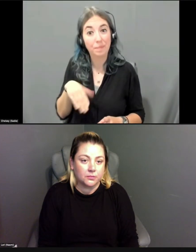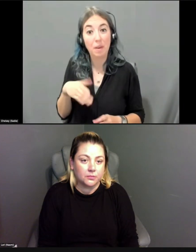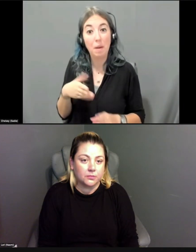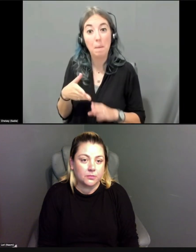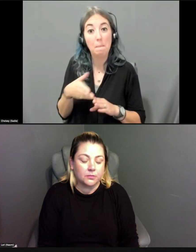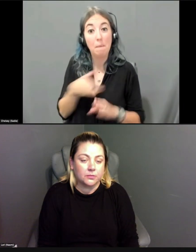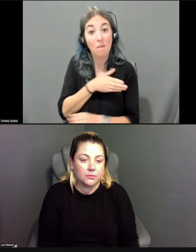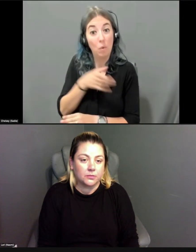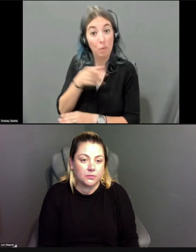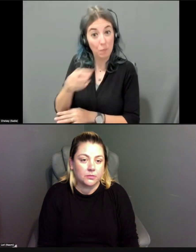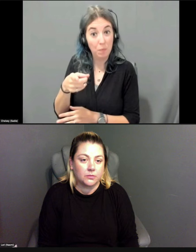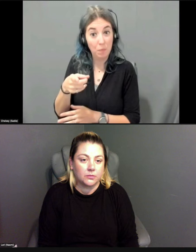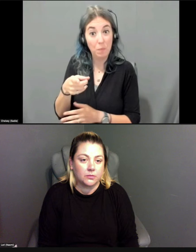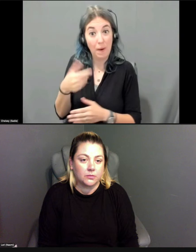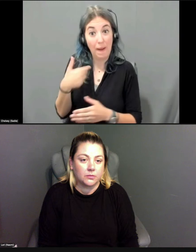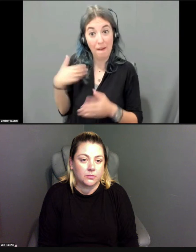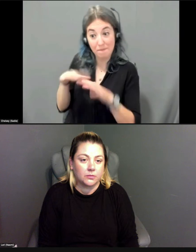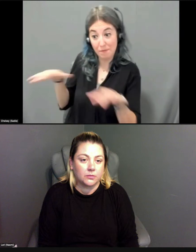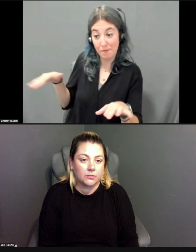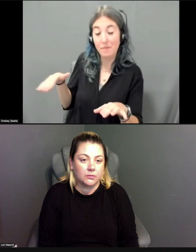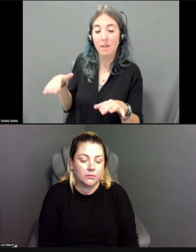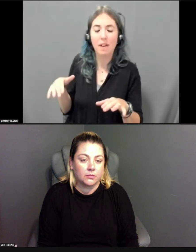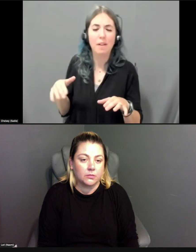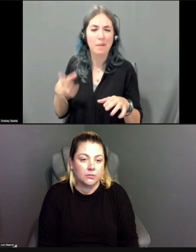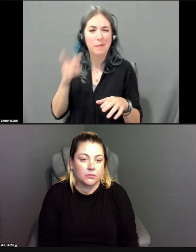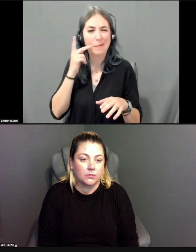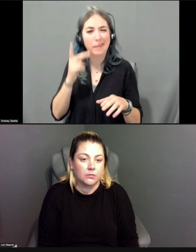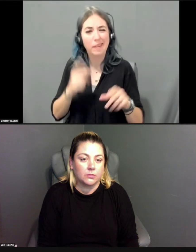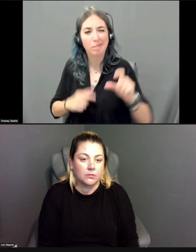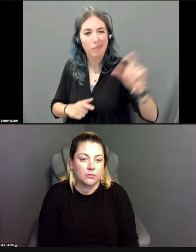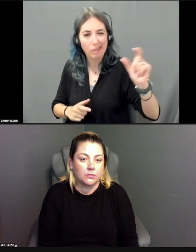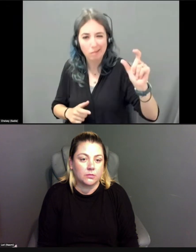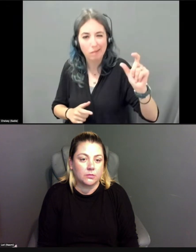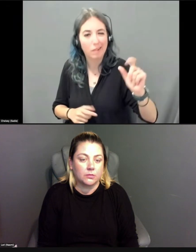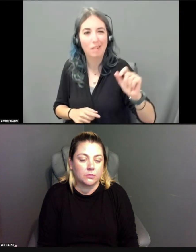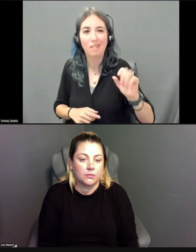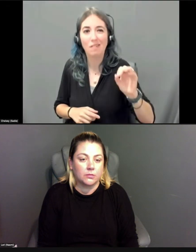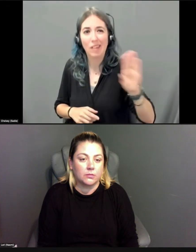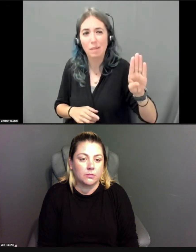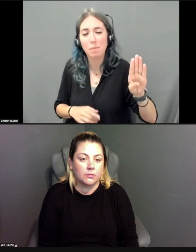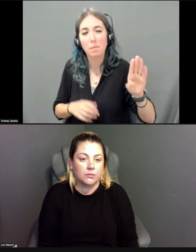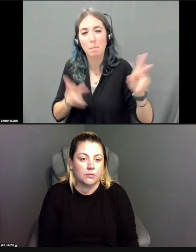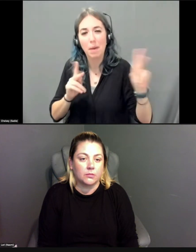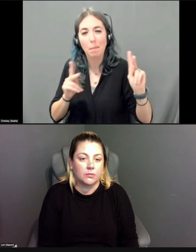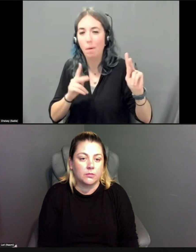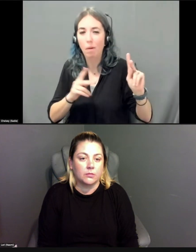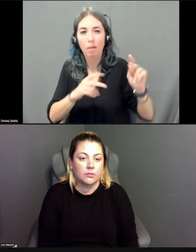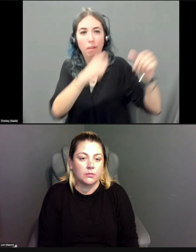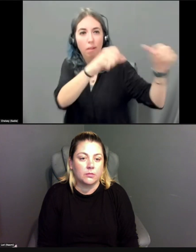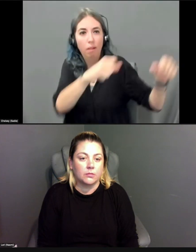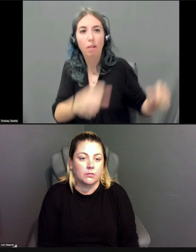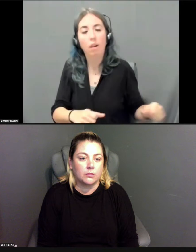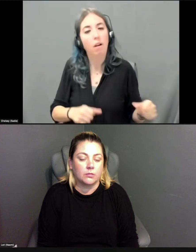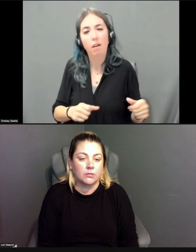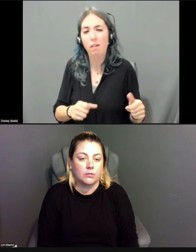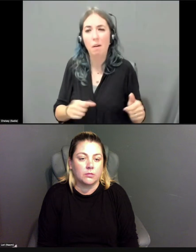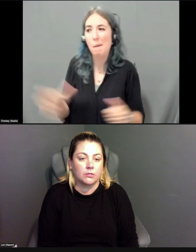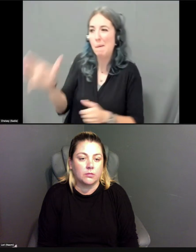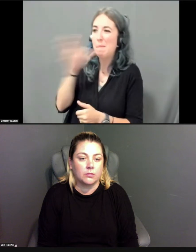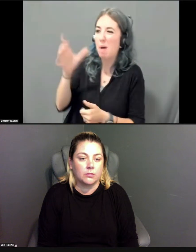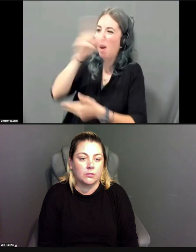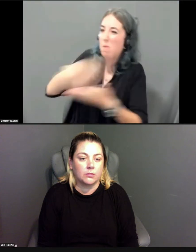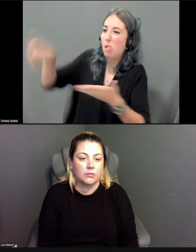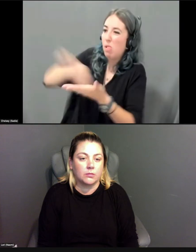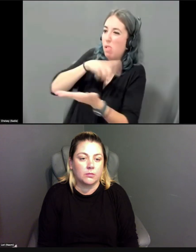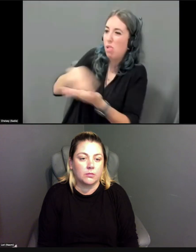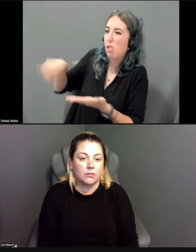things online on Instagram and Facebook and stuff about all the mommy bashing and that sort of thing.